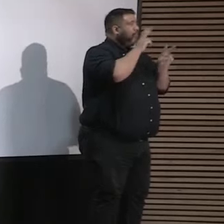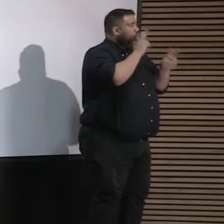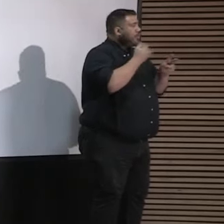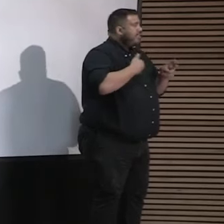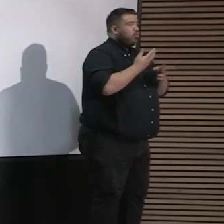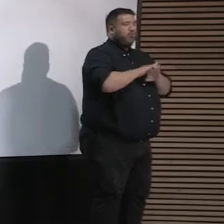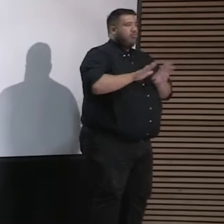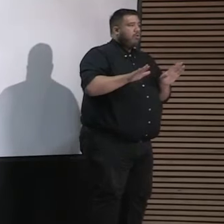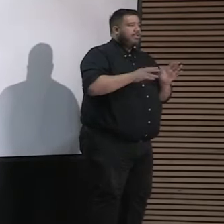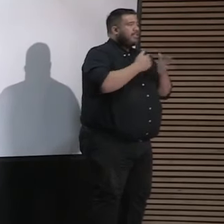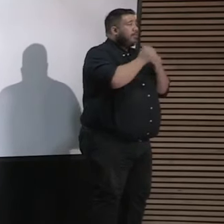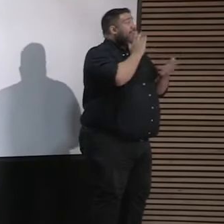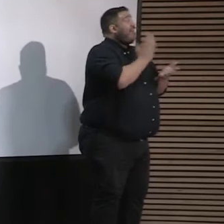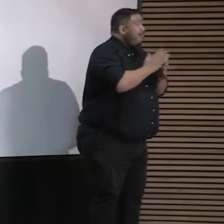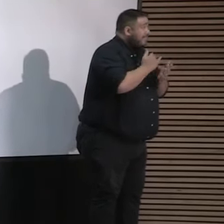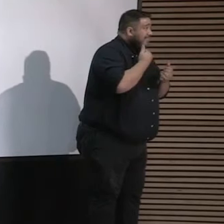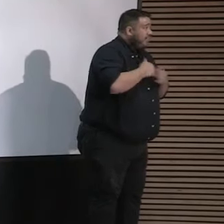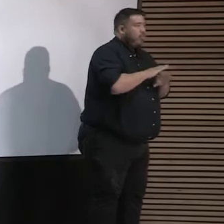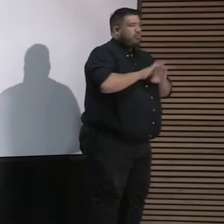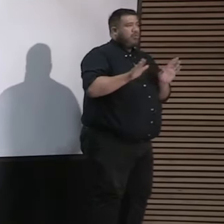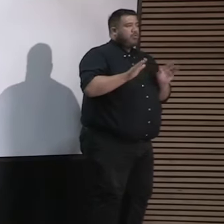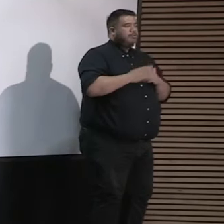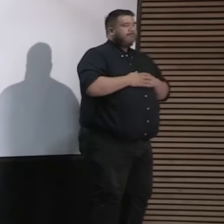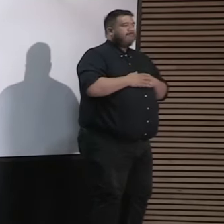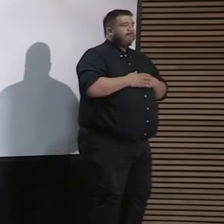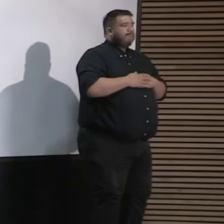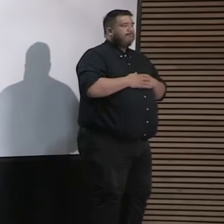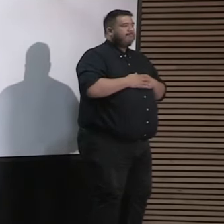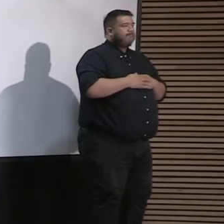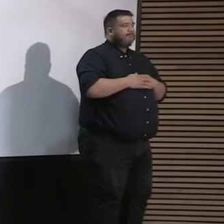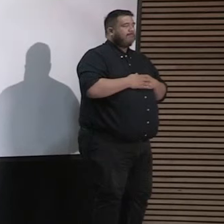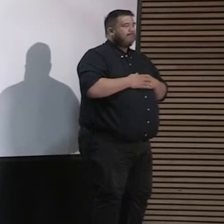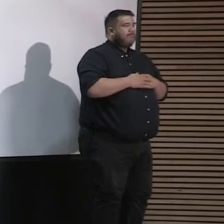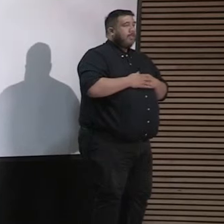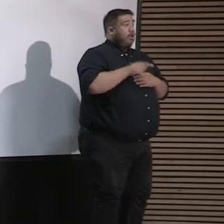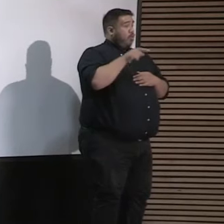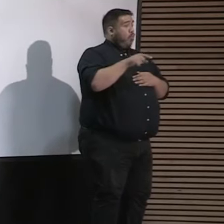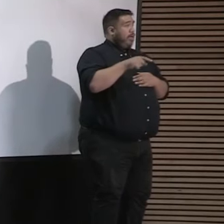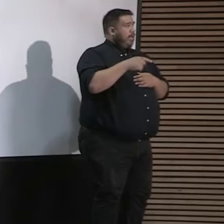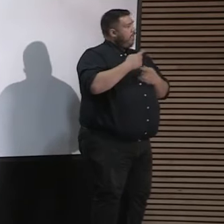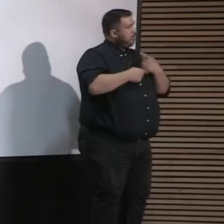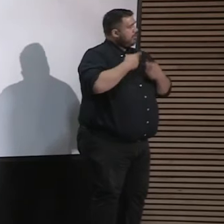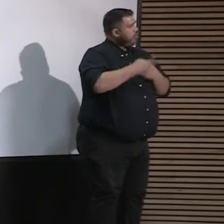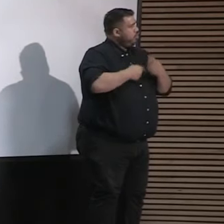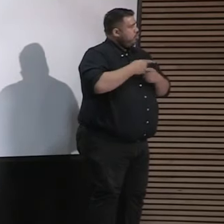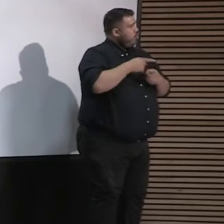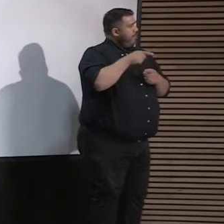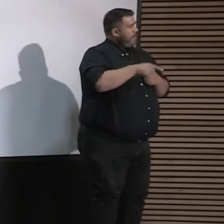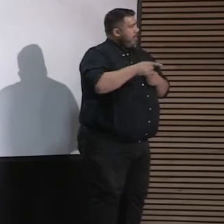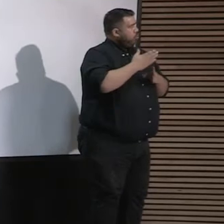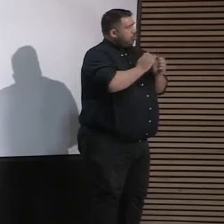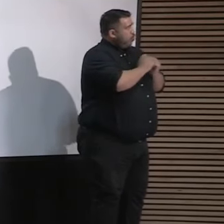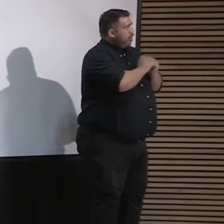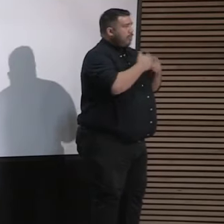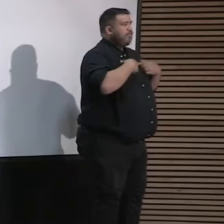or non-symptomatic, and is broader than surveillance testing. That is something that we've continued to work with health on, and something we